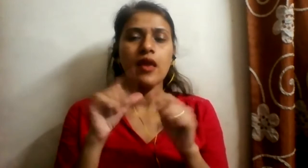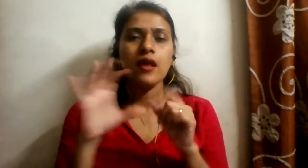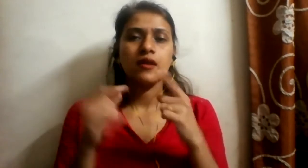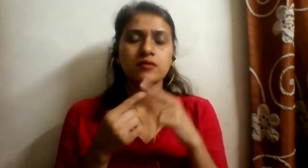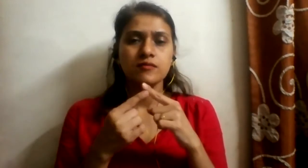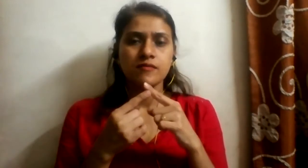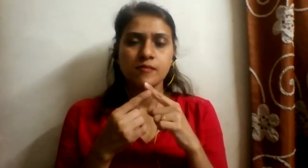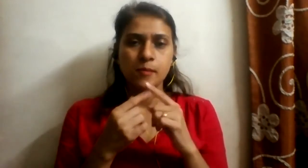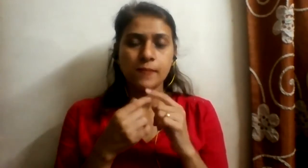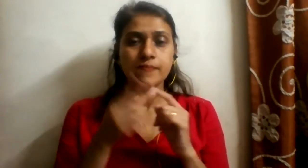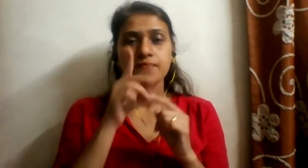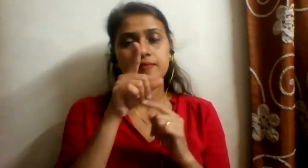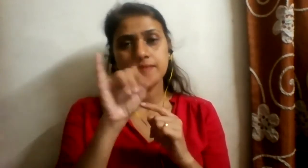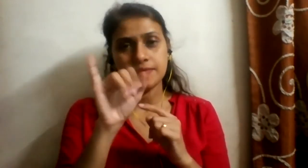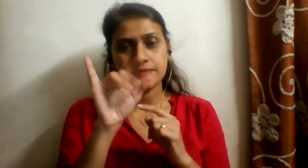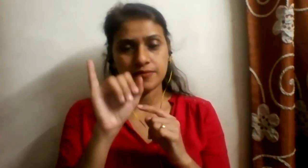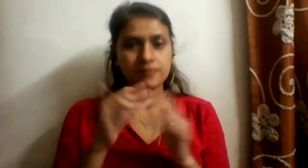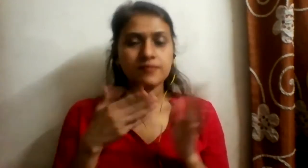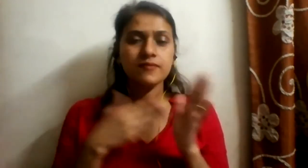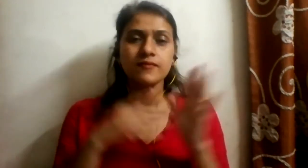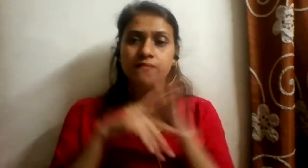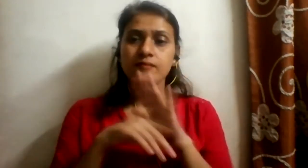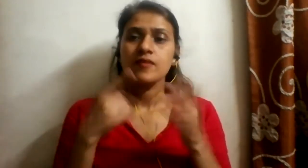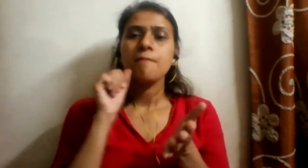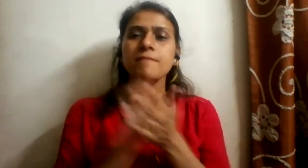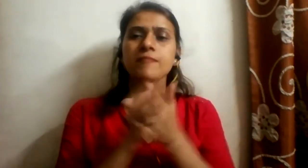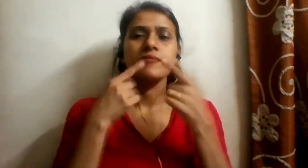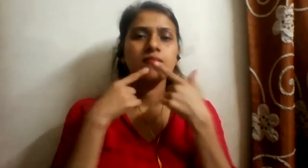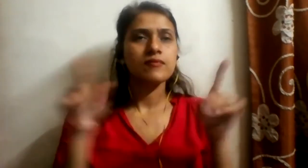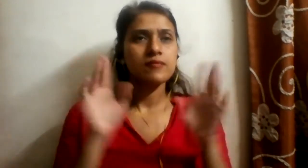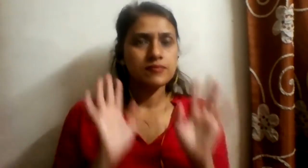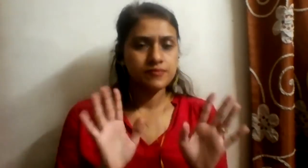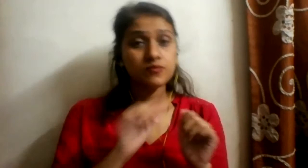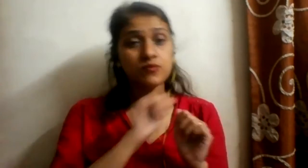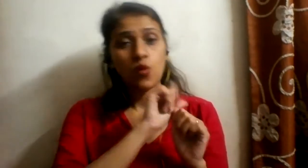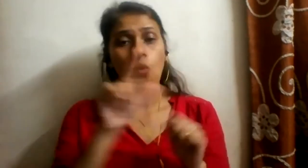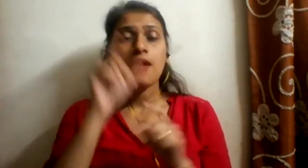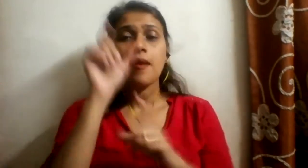Section 15, they will be published, and then all persons with disabilities will have a right